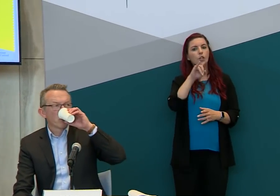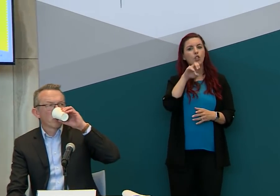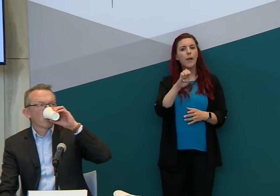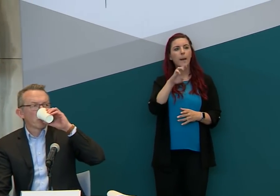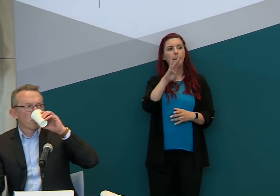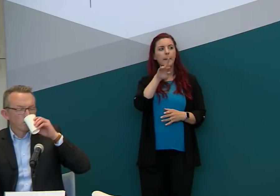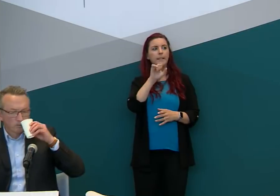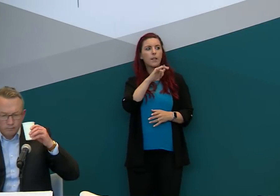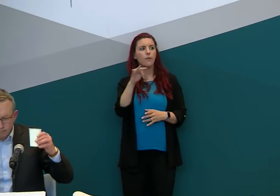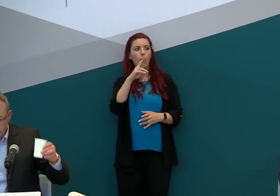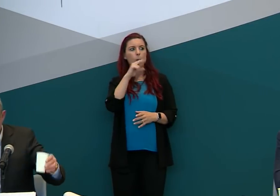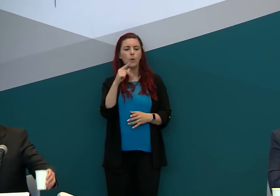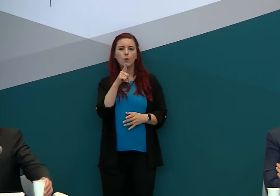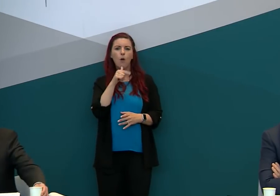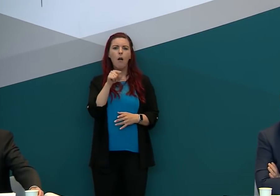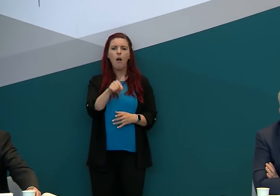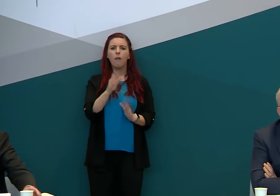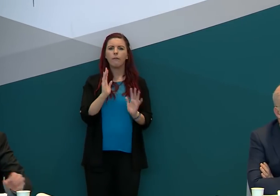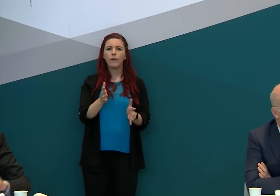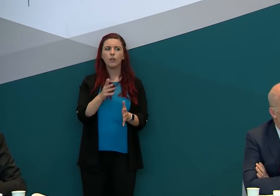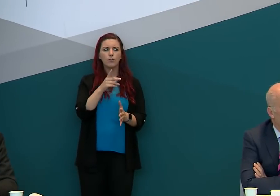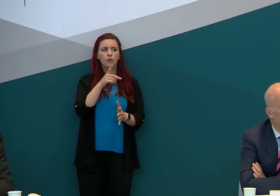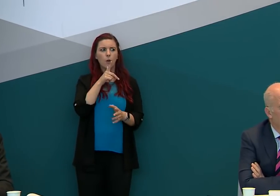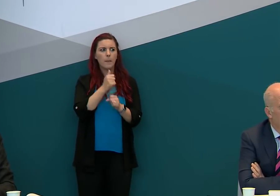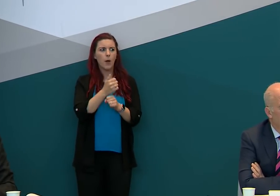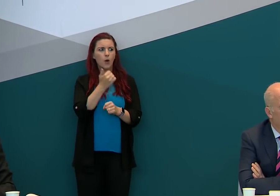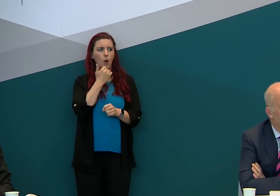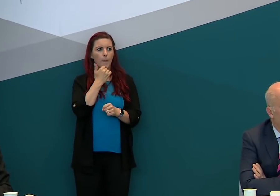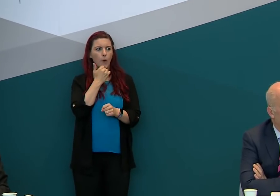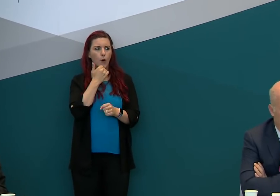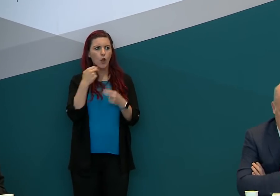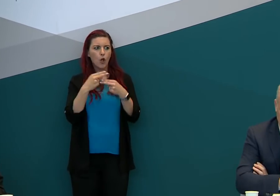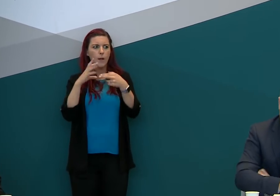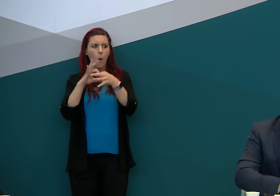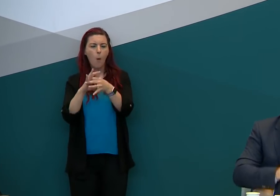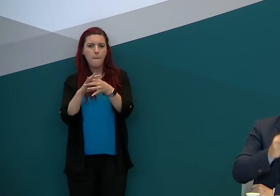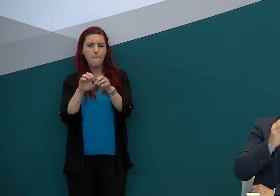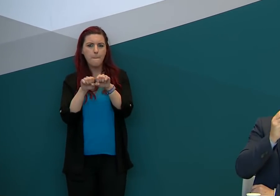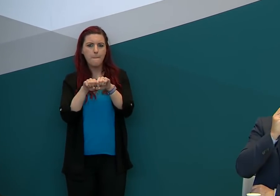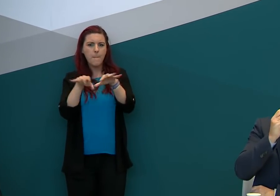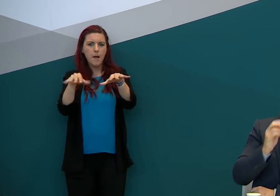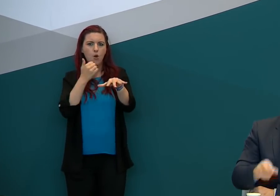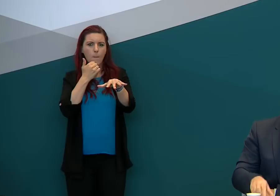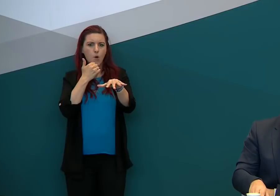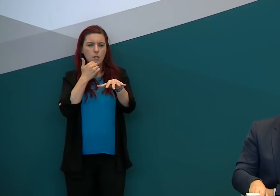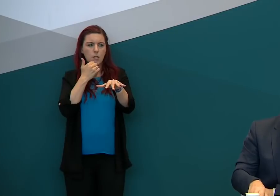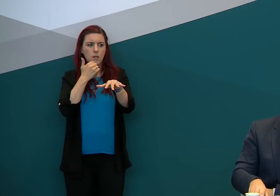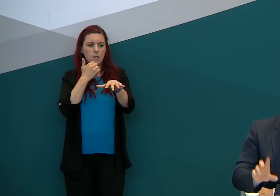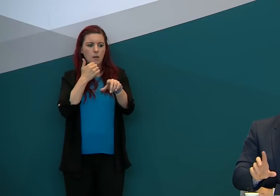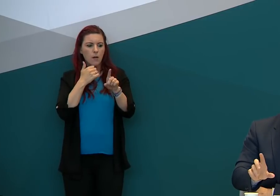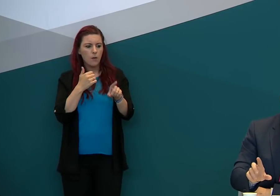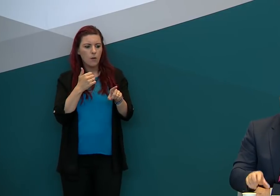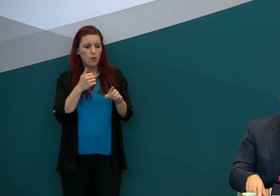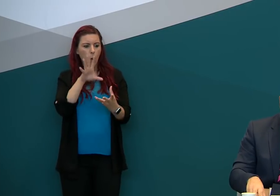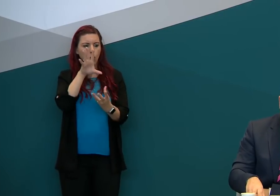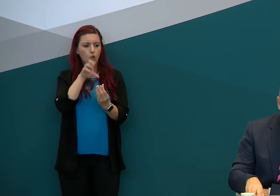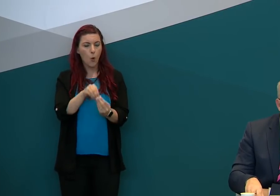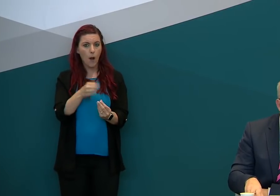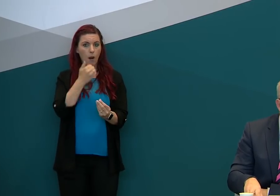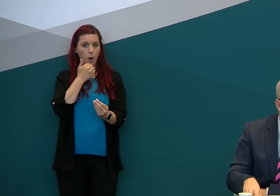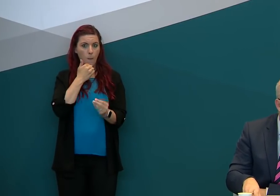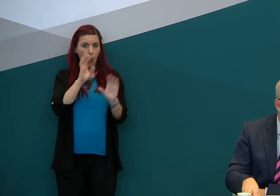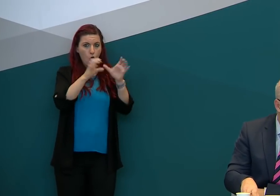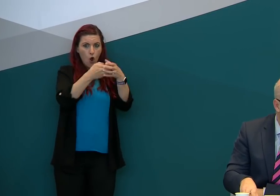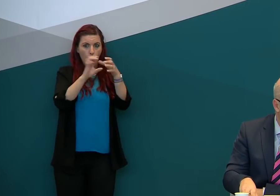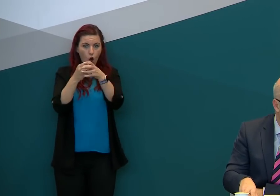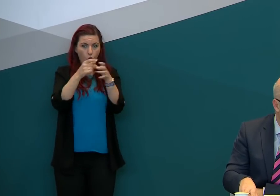Talk. Just the figure that you gave for outbreaks in nursing homes, do you have that figure again? Sure. That we have so far? So the total number of